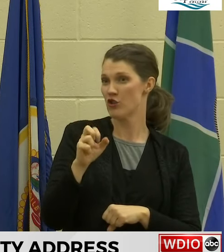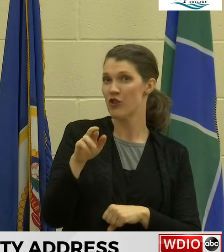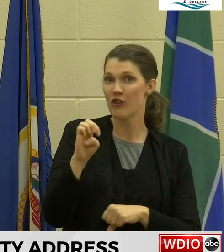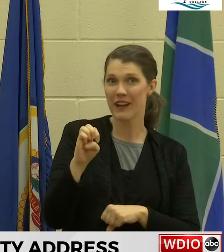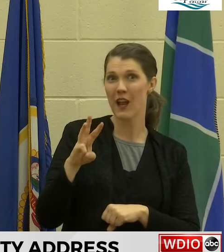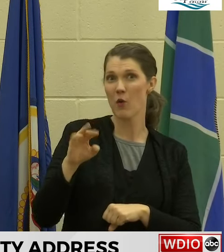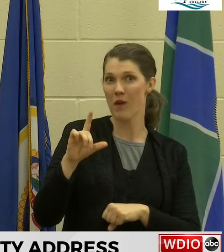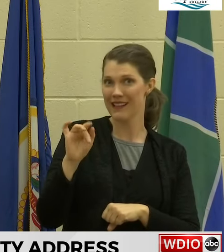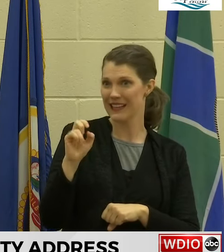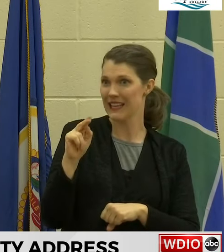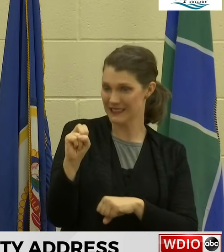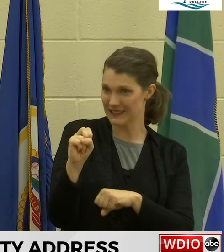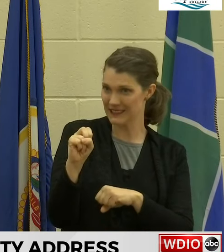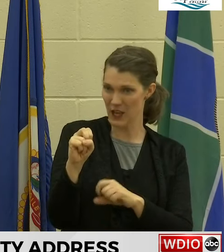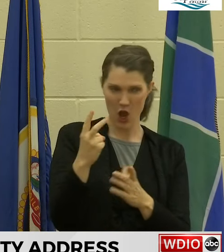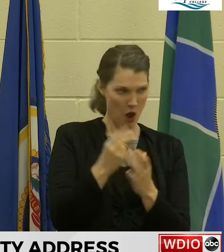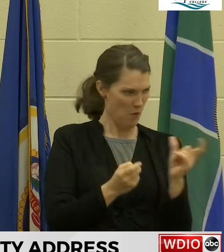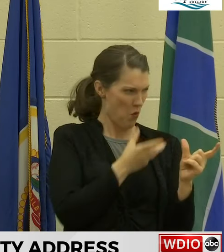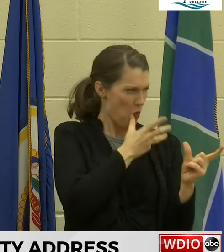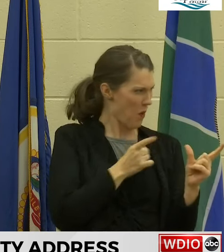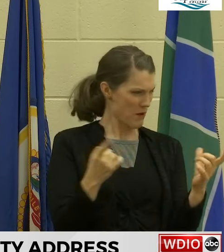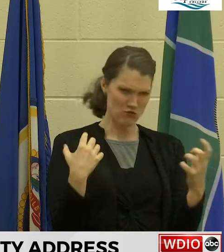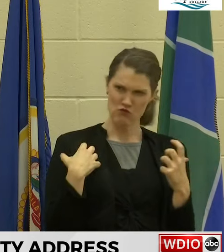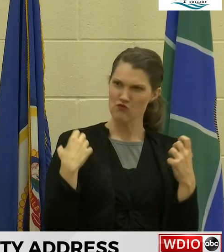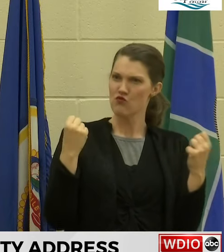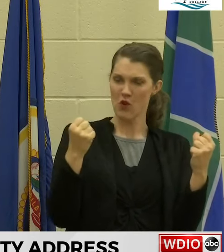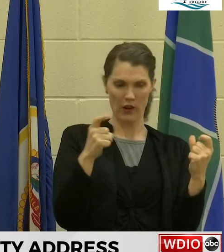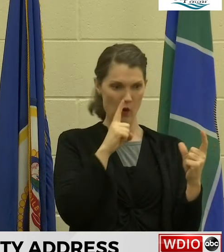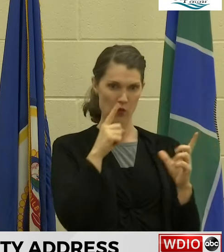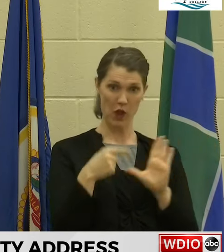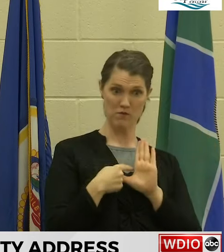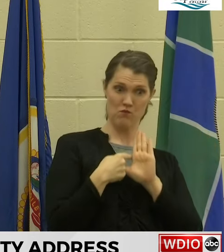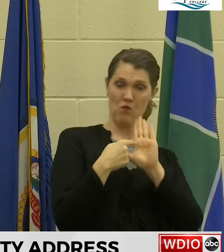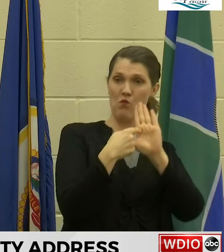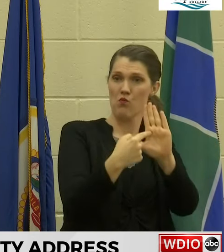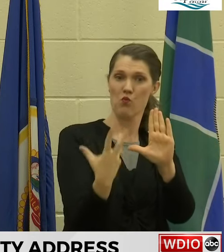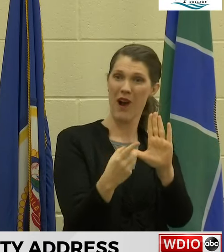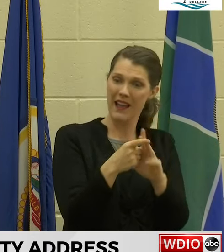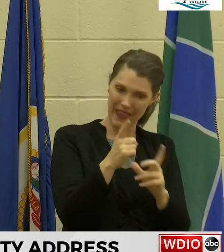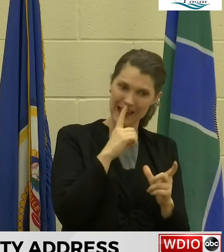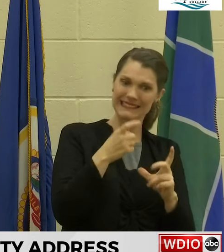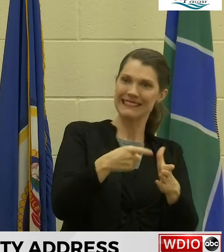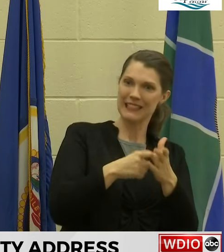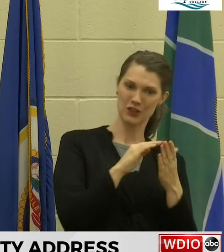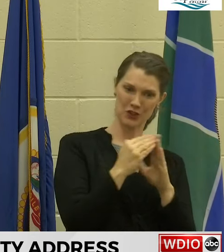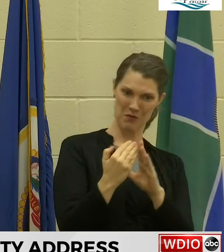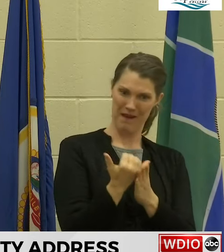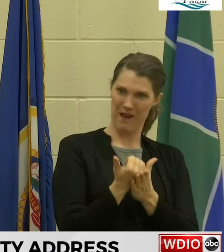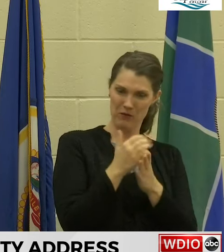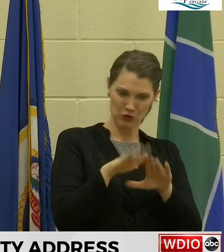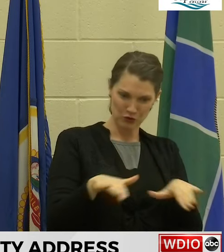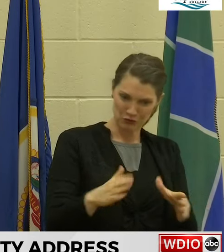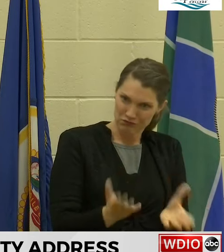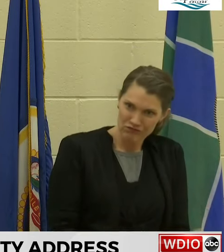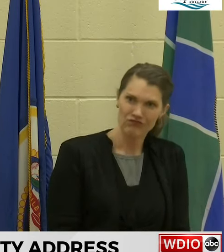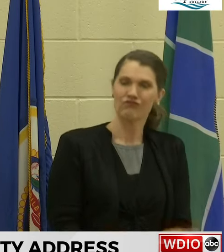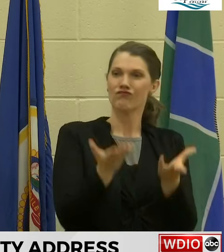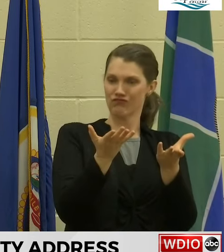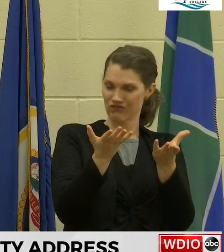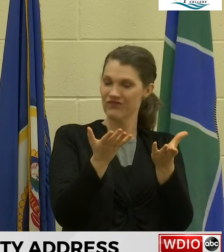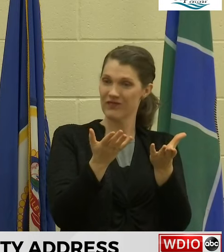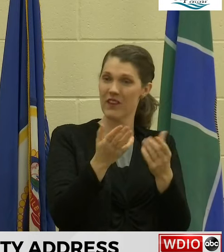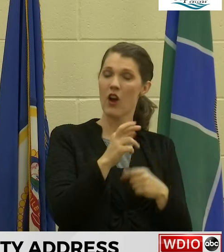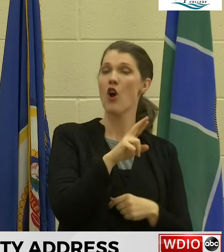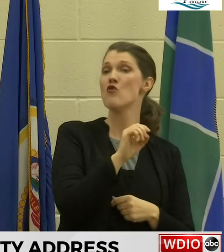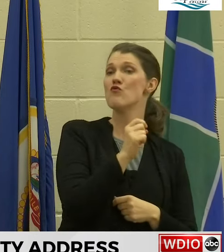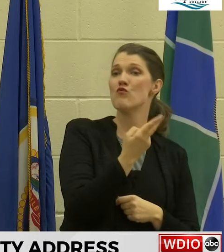"It takes a village to raise a child." Ruth Myers was born in 1926, a proud member